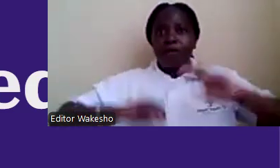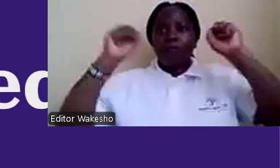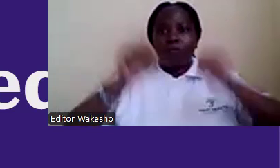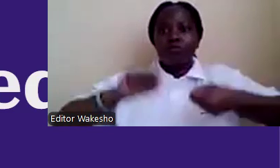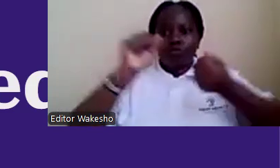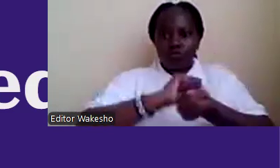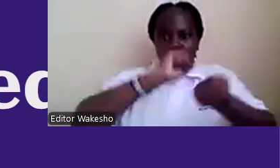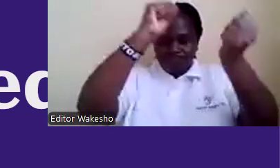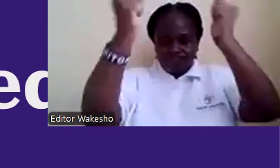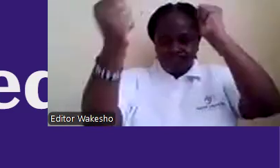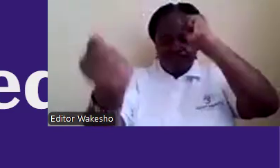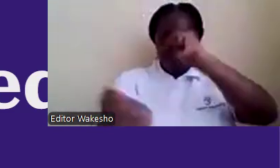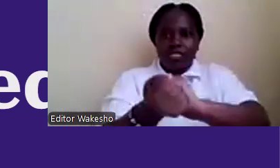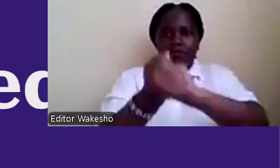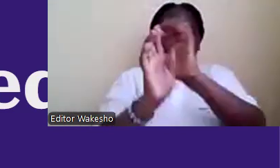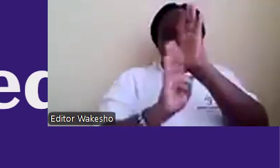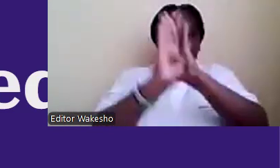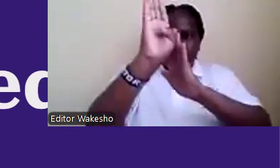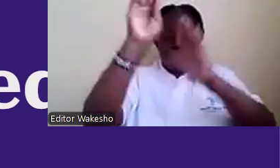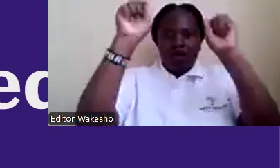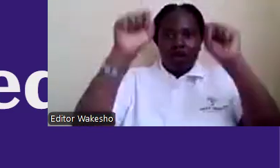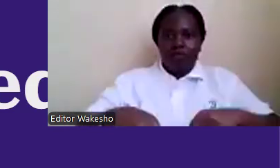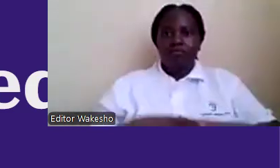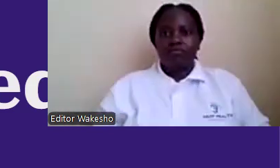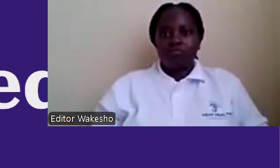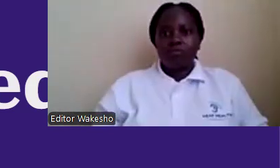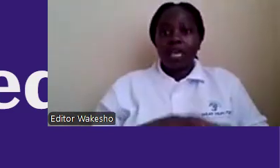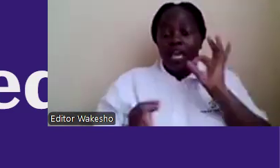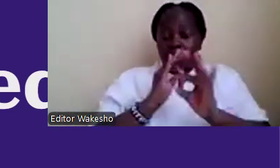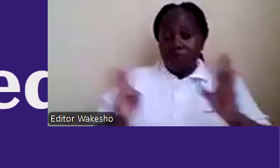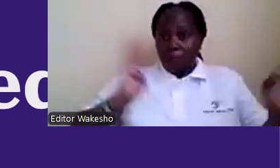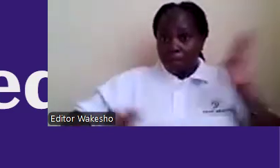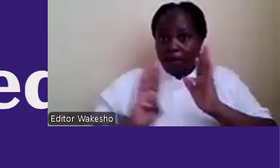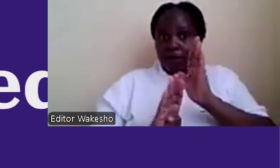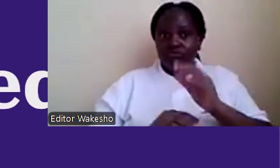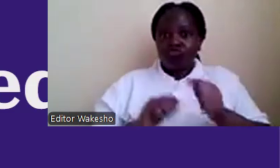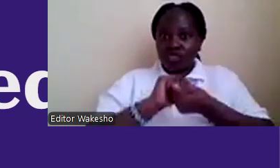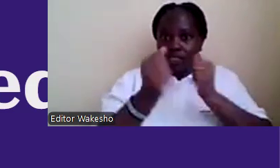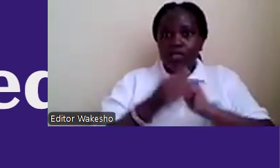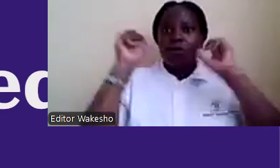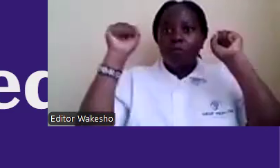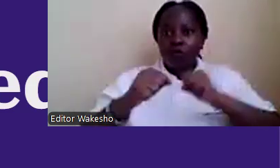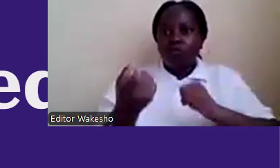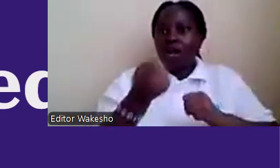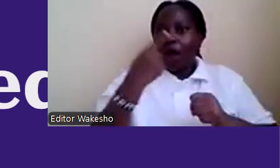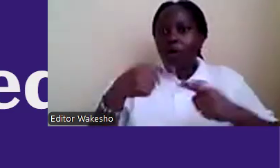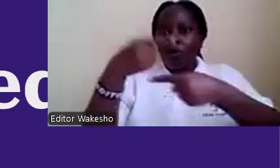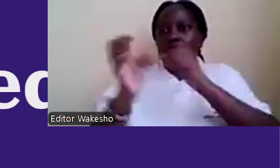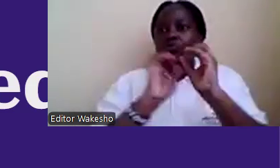much so that you might not need medication at some point. However, again, this needs to